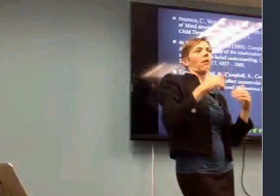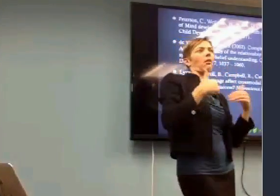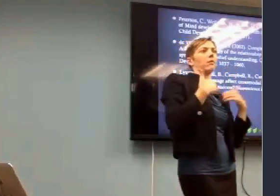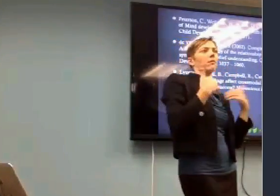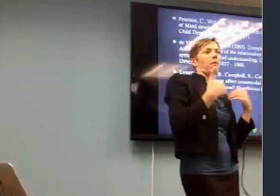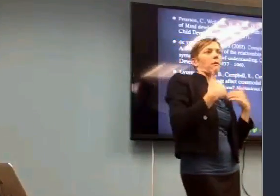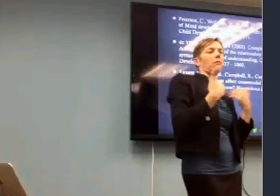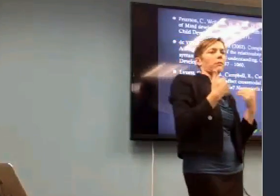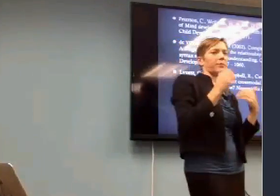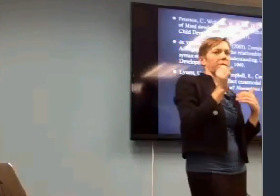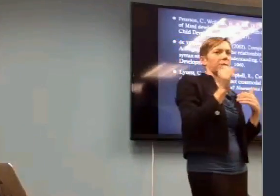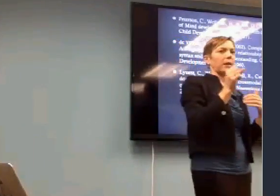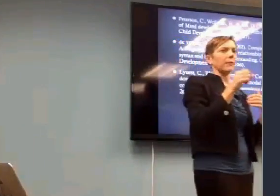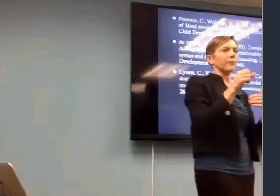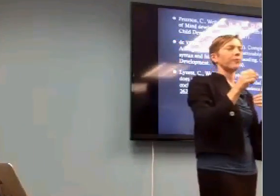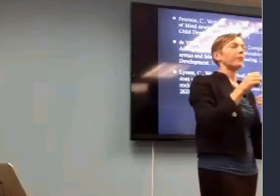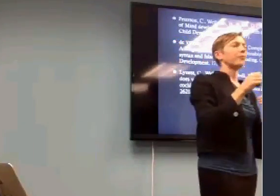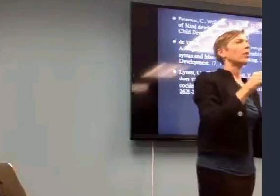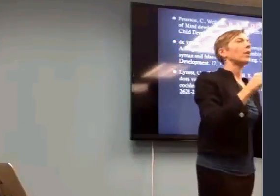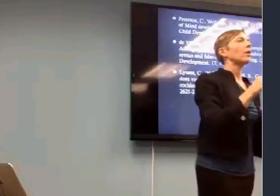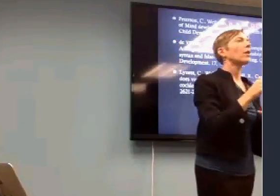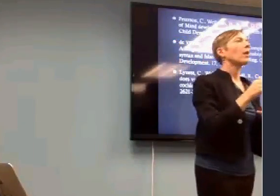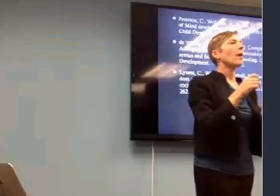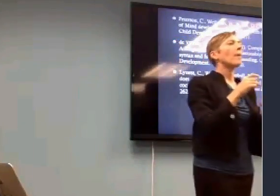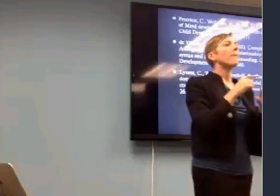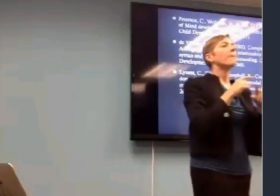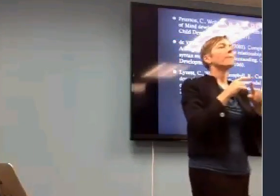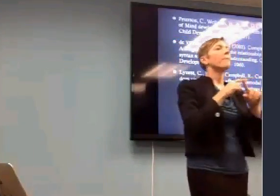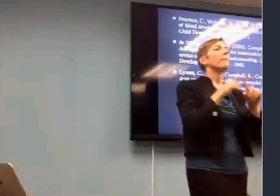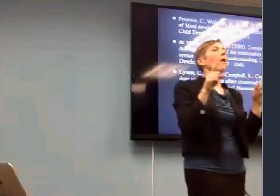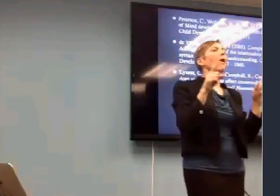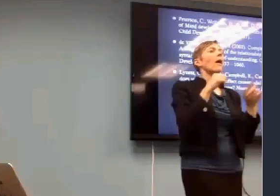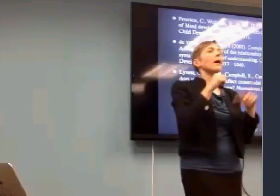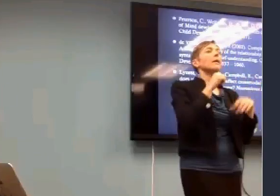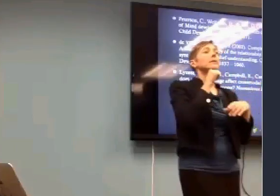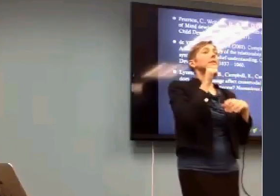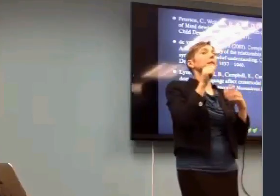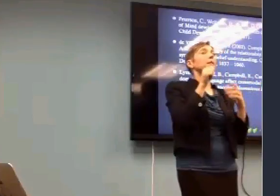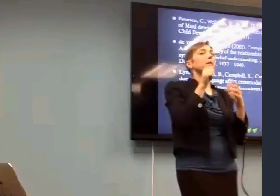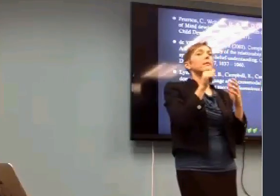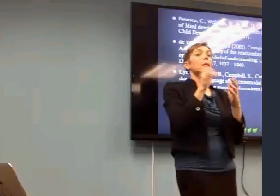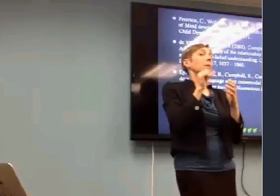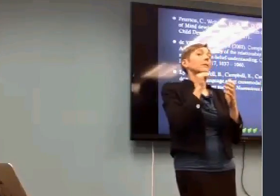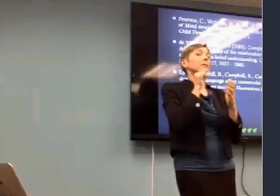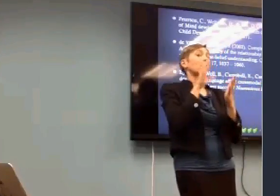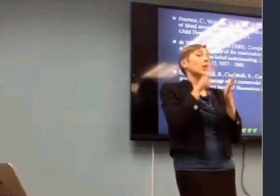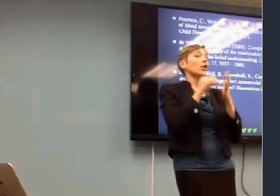I learned ASL quite young, yes. But